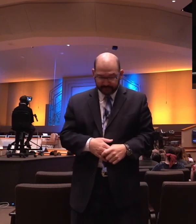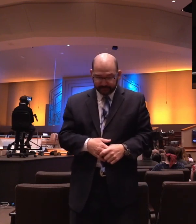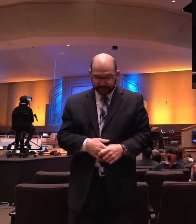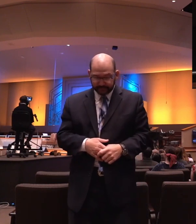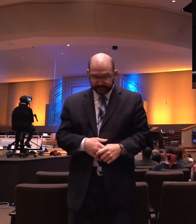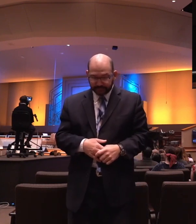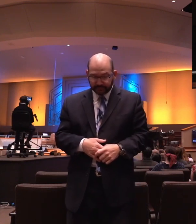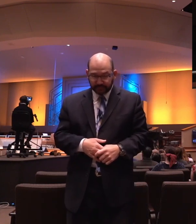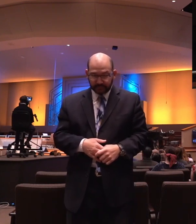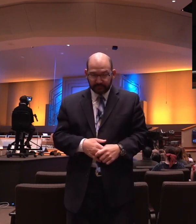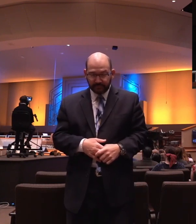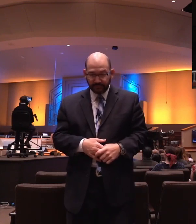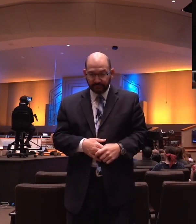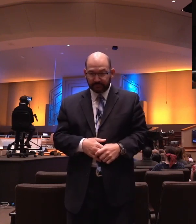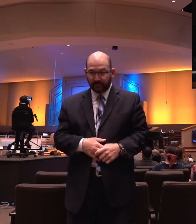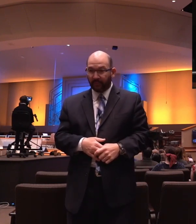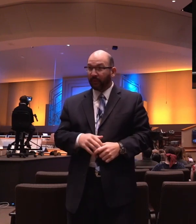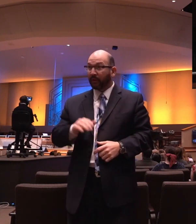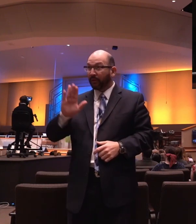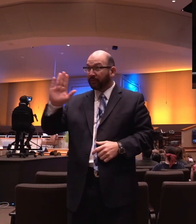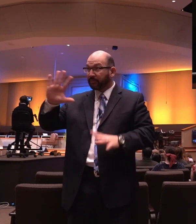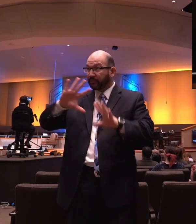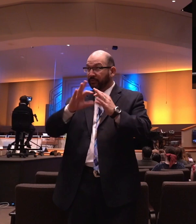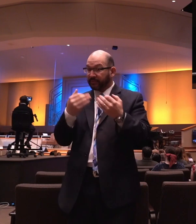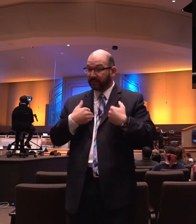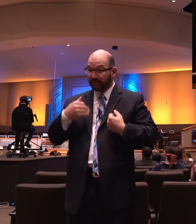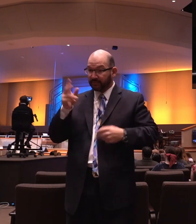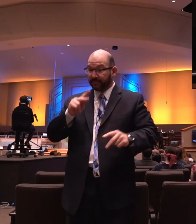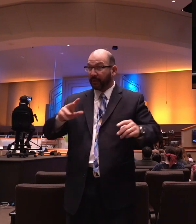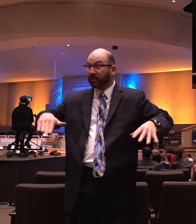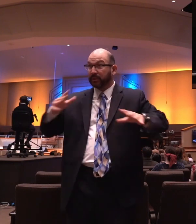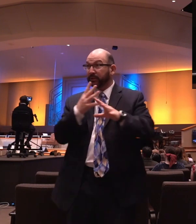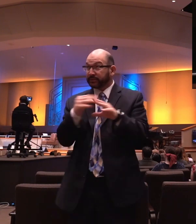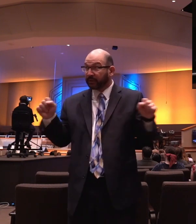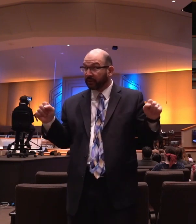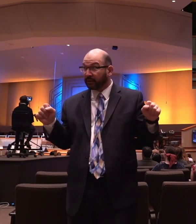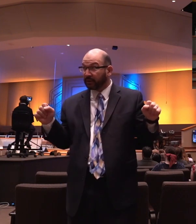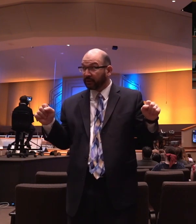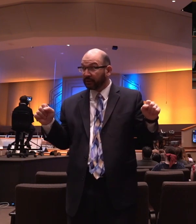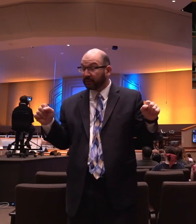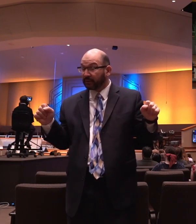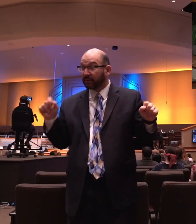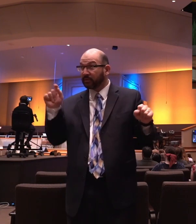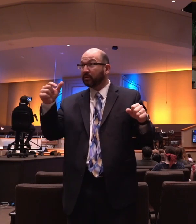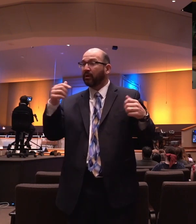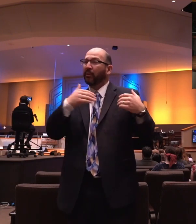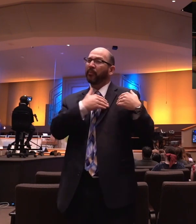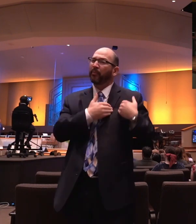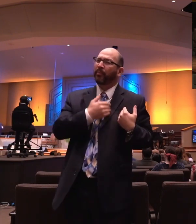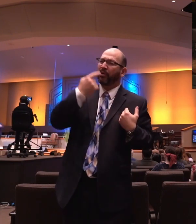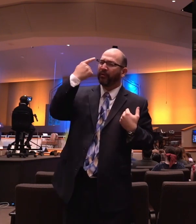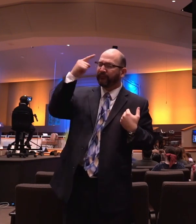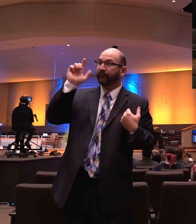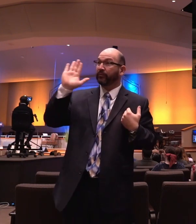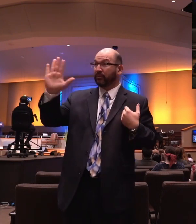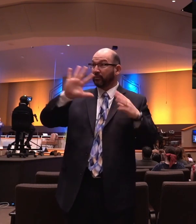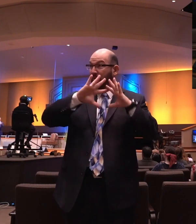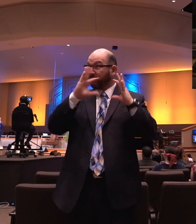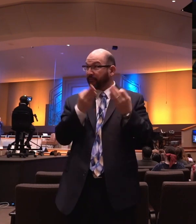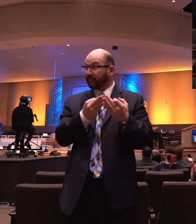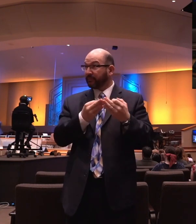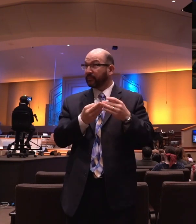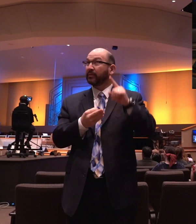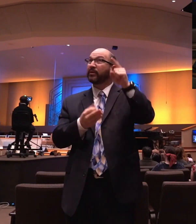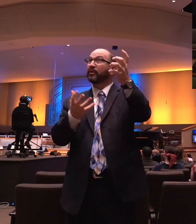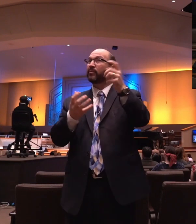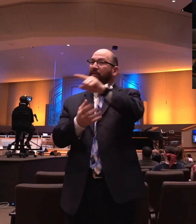Those unsaved people in your family, those folks that you're burdened about, that you've been praying for, God